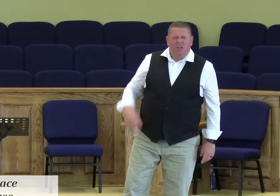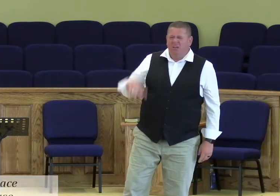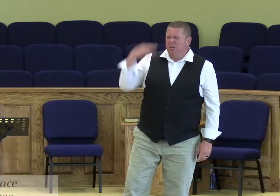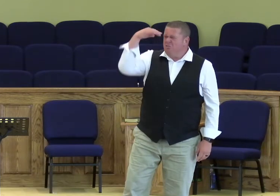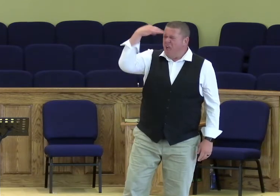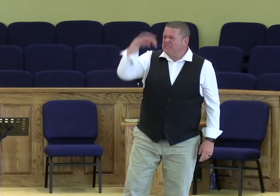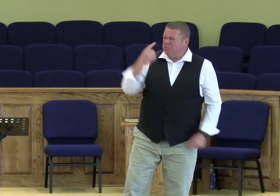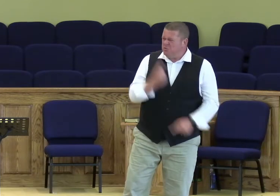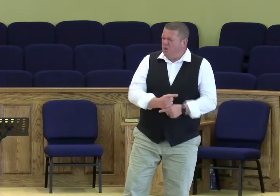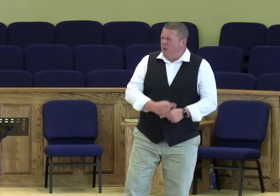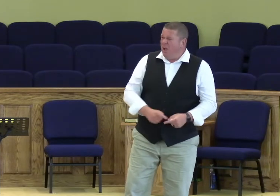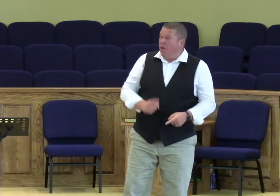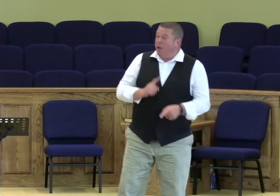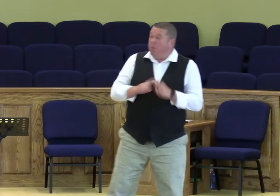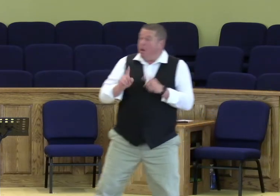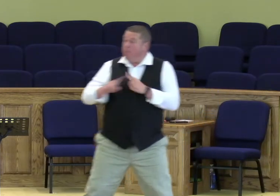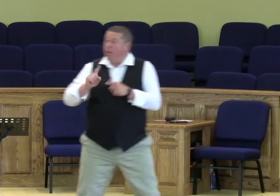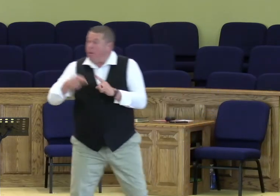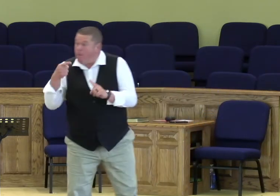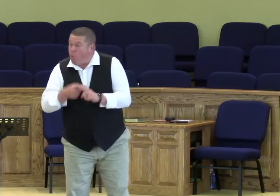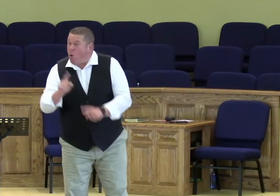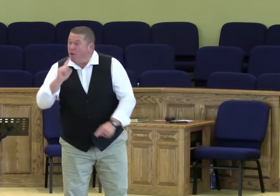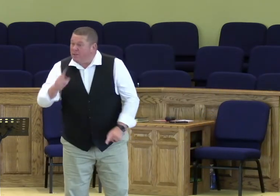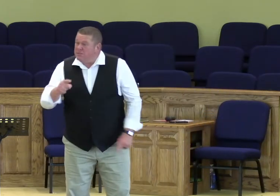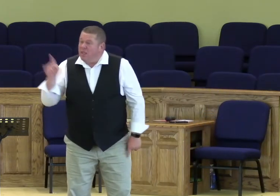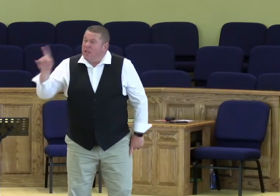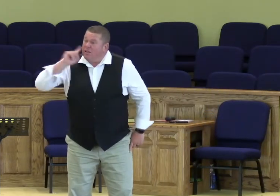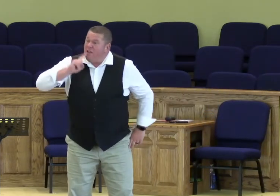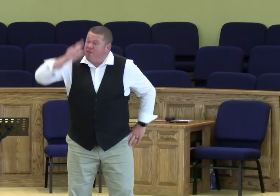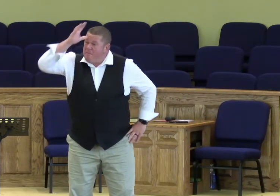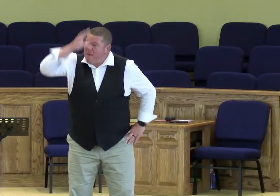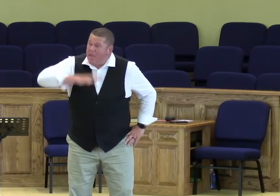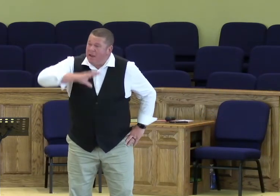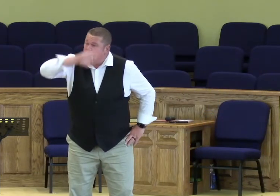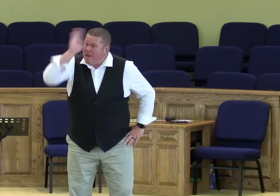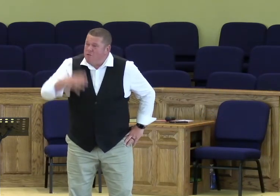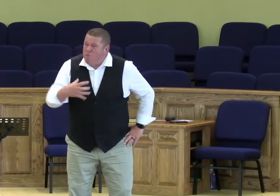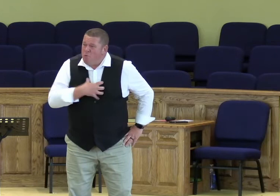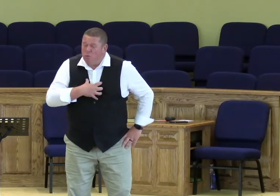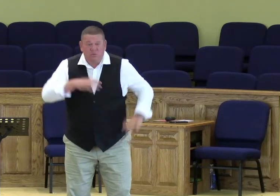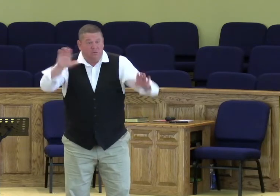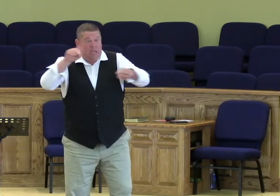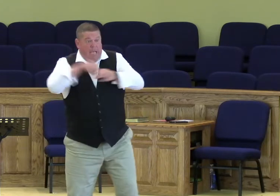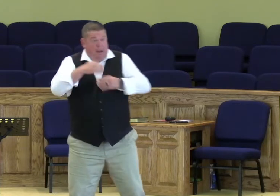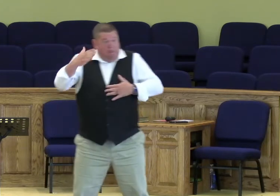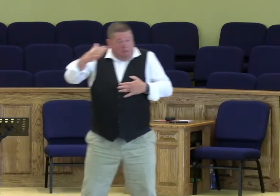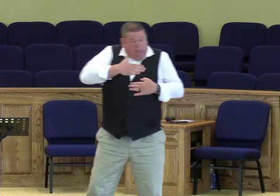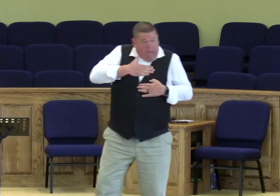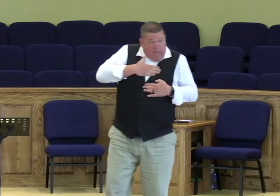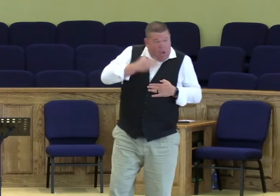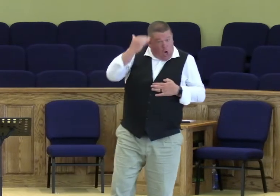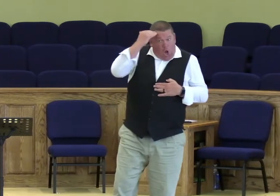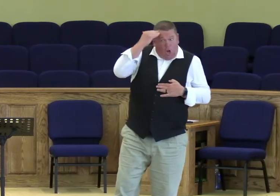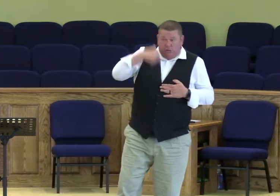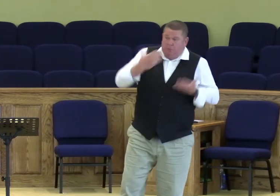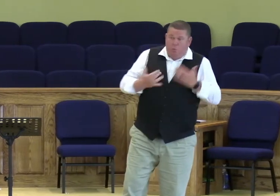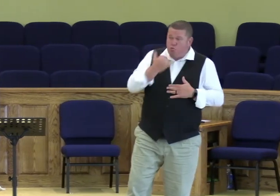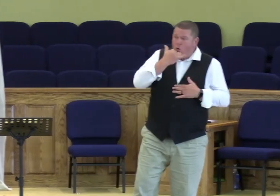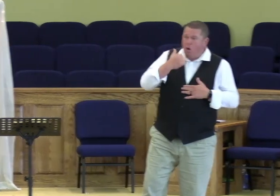men? They're crazy, right? But my point is, this deaf man never protested. In my knowledge,